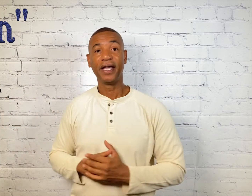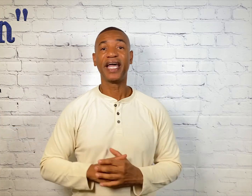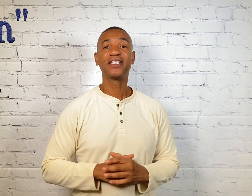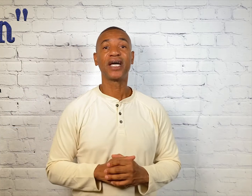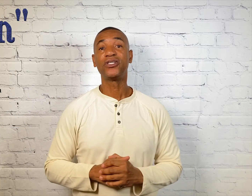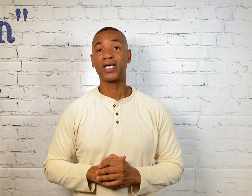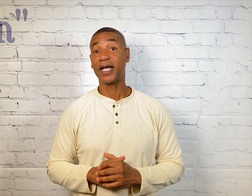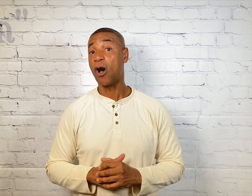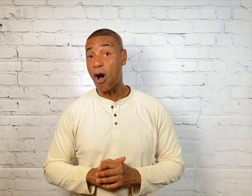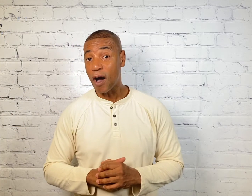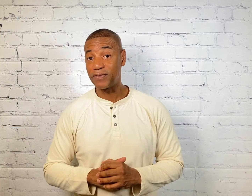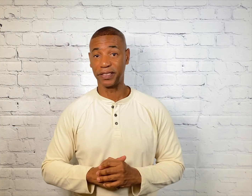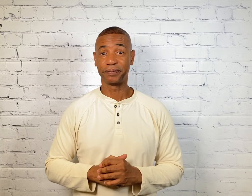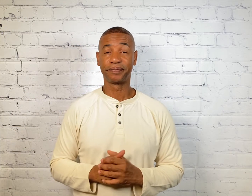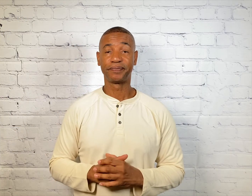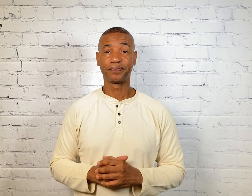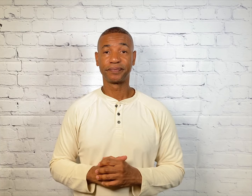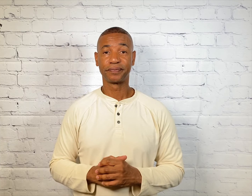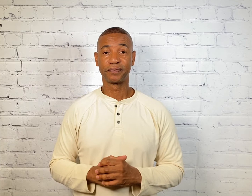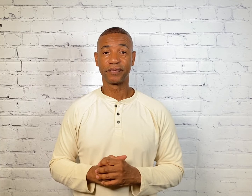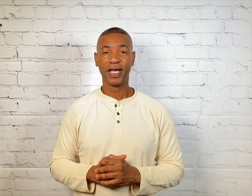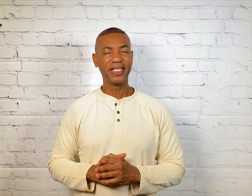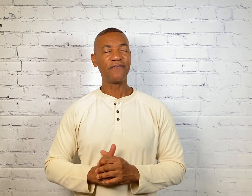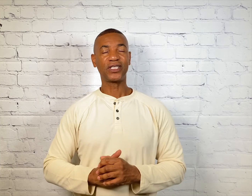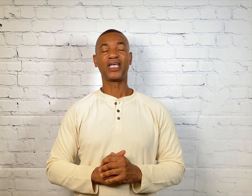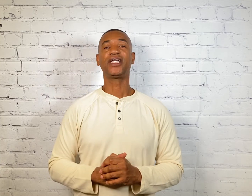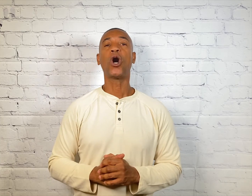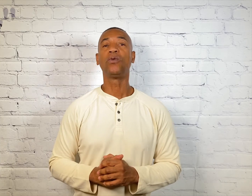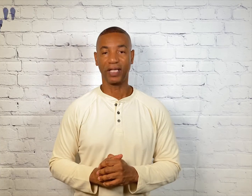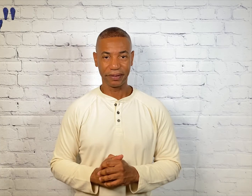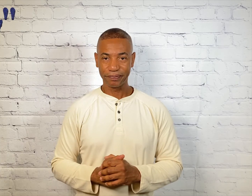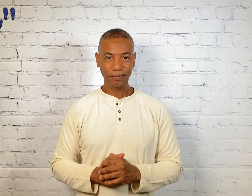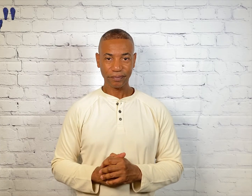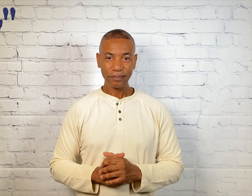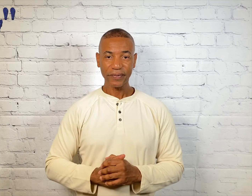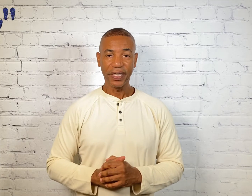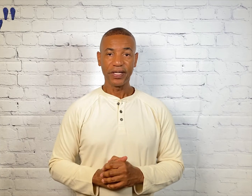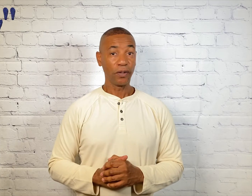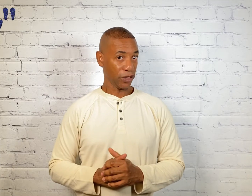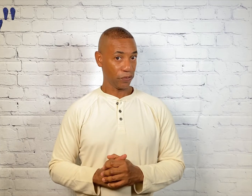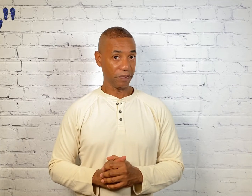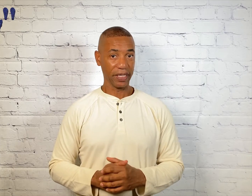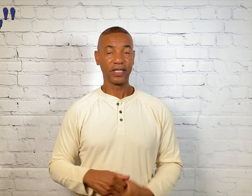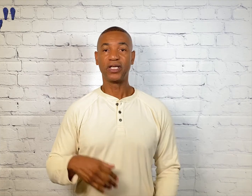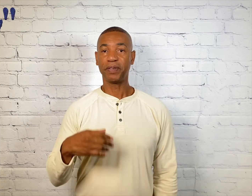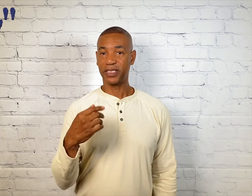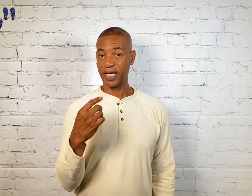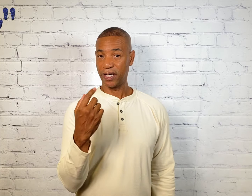is how you sign often. Now for the sign only. Only you and me. Simply